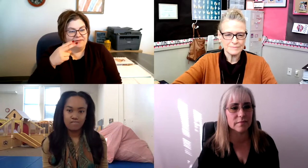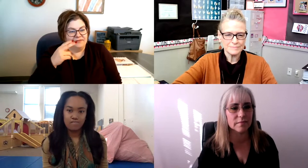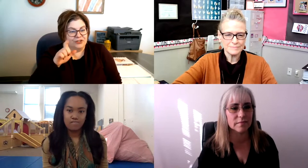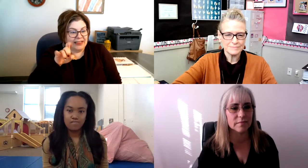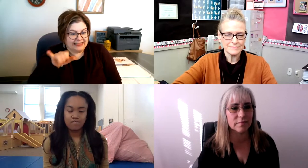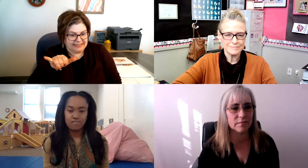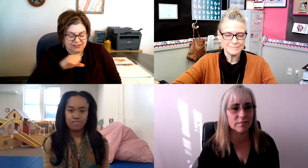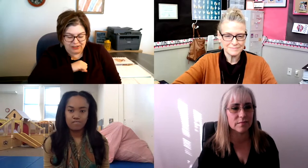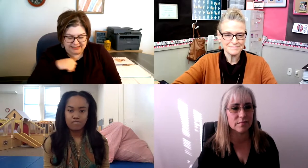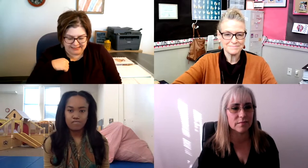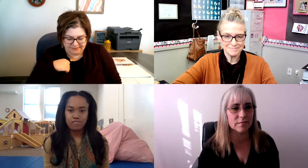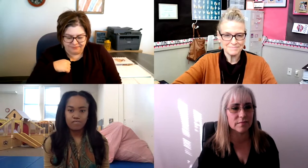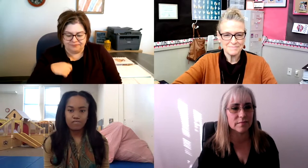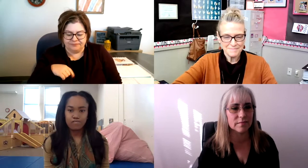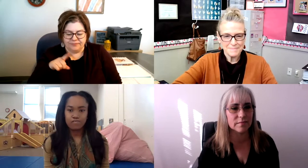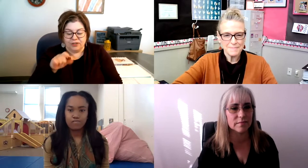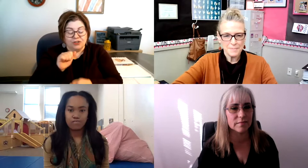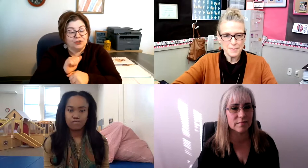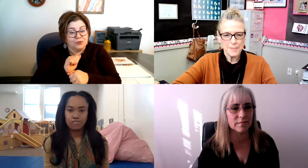Next we have Shelley.